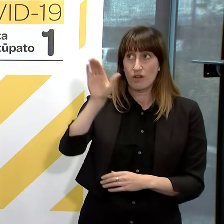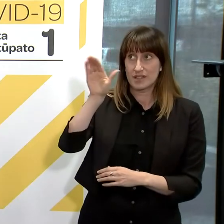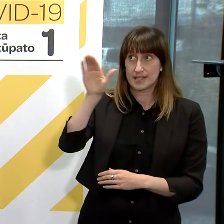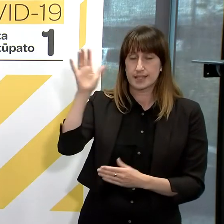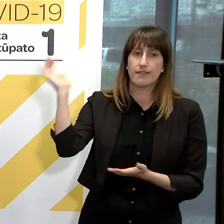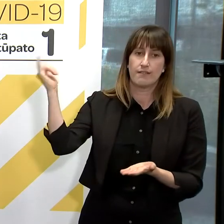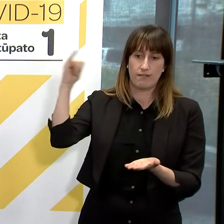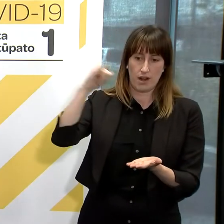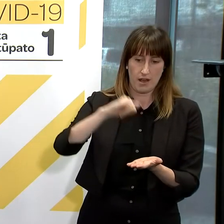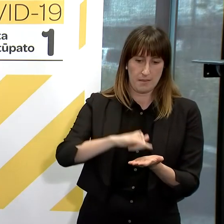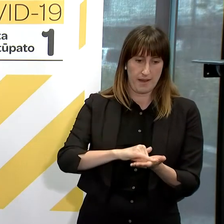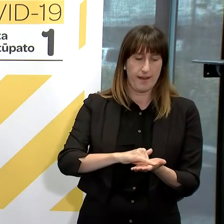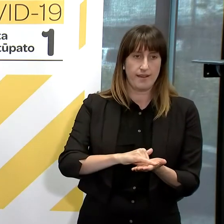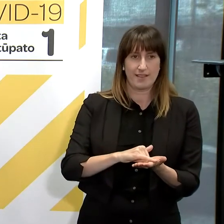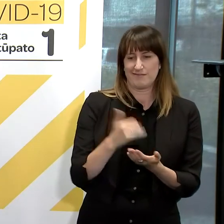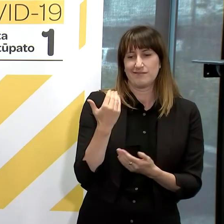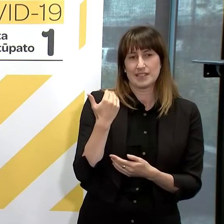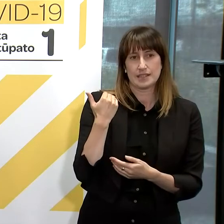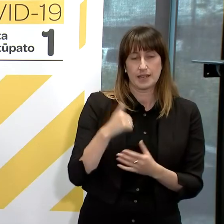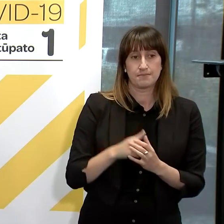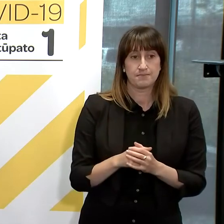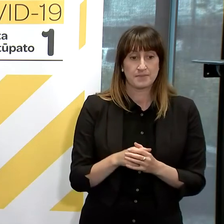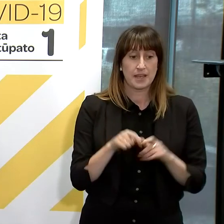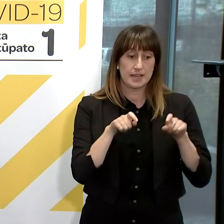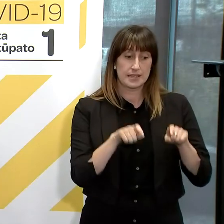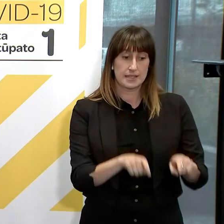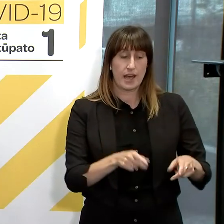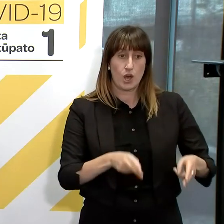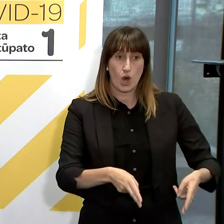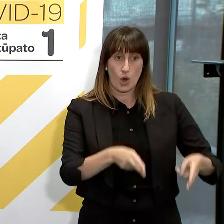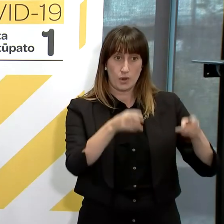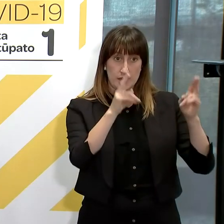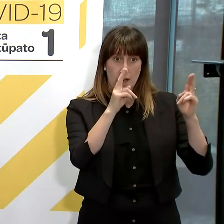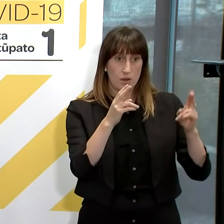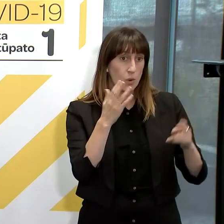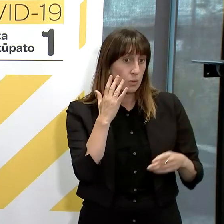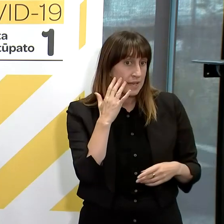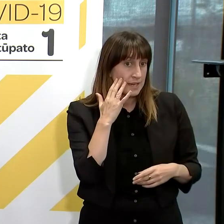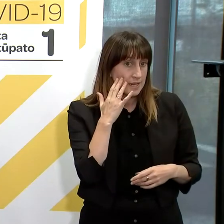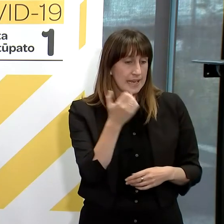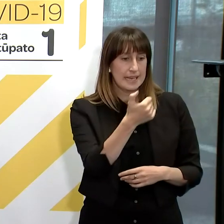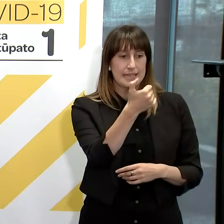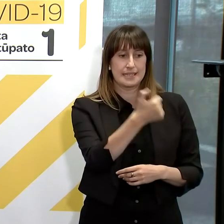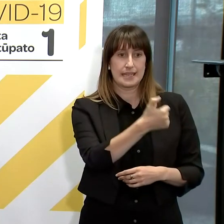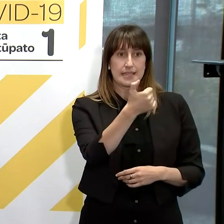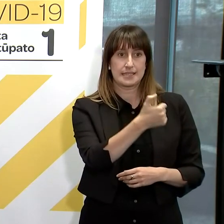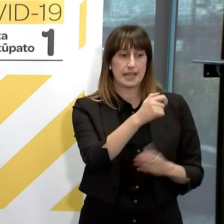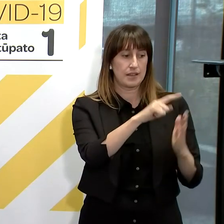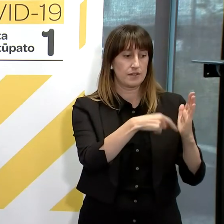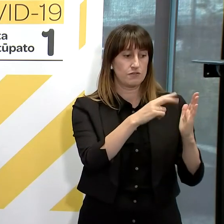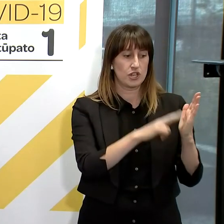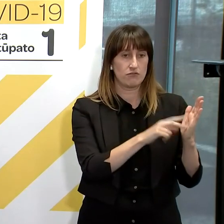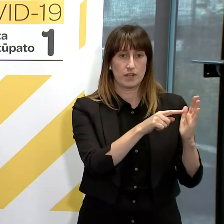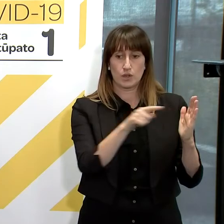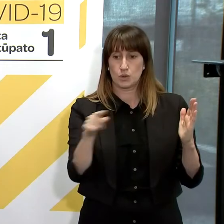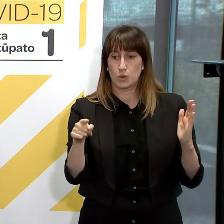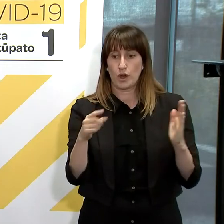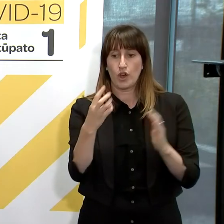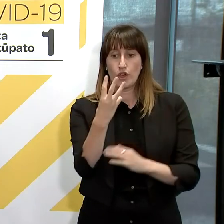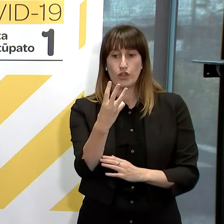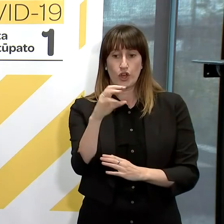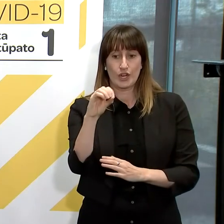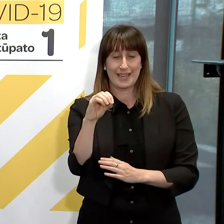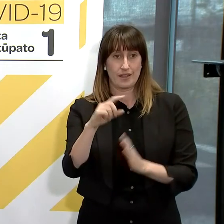overseas. The person was in managed isolation from the 16th of January to the 30th of January